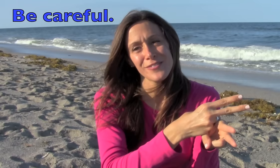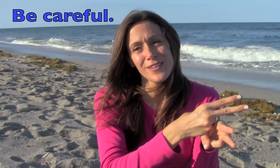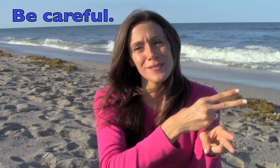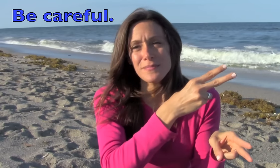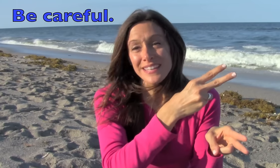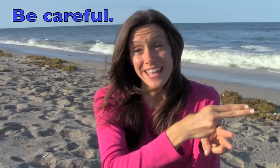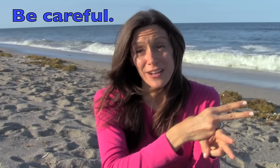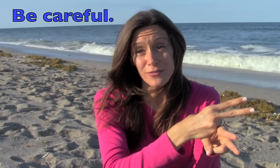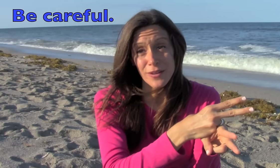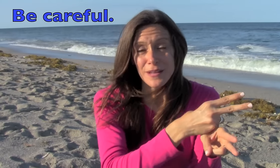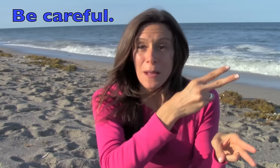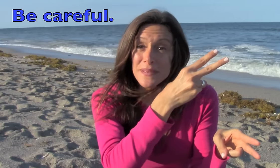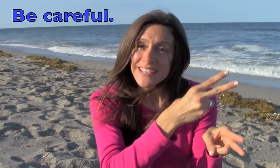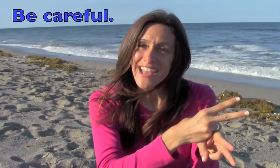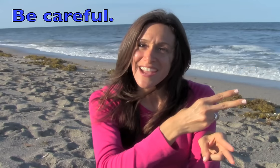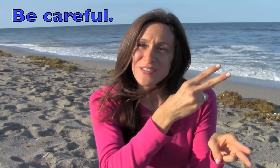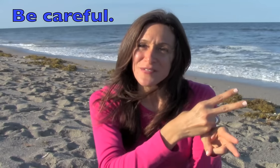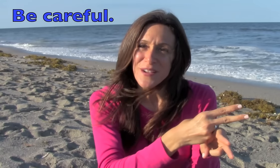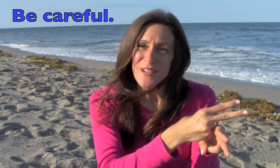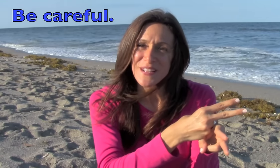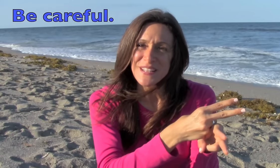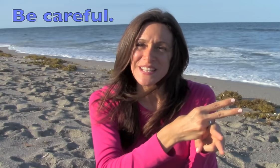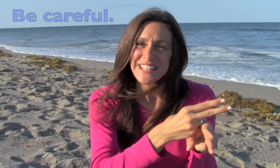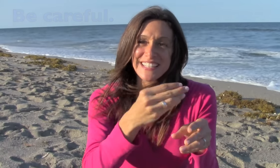careful, be careful, be careful.